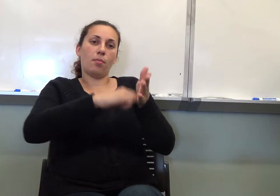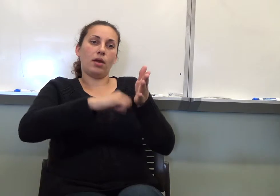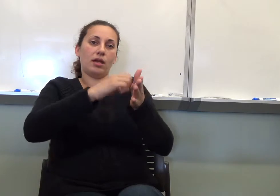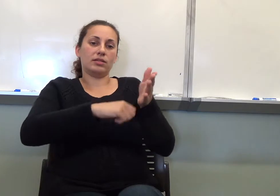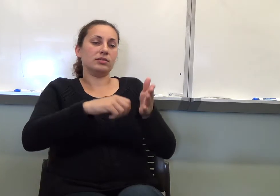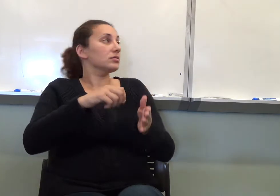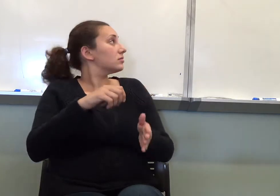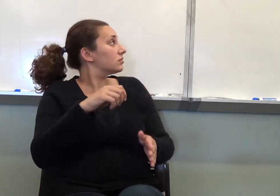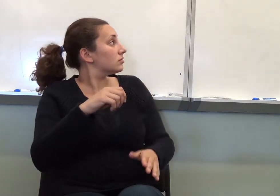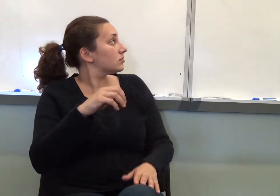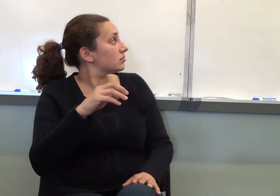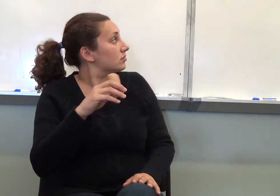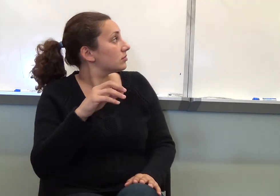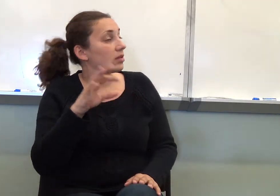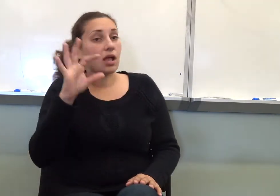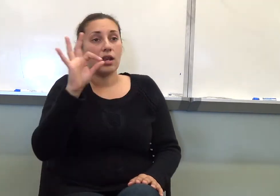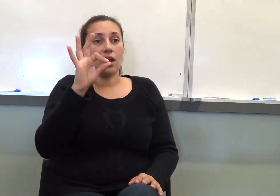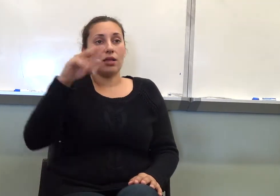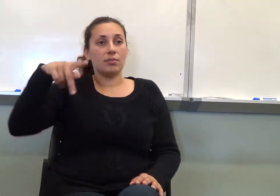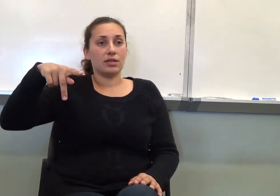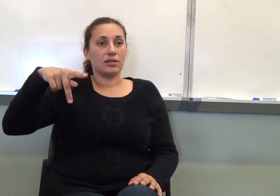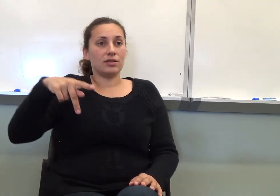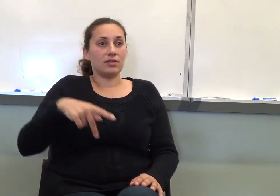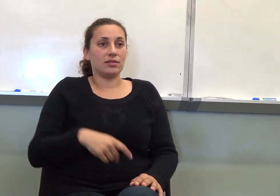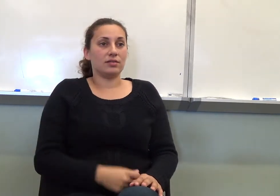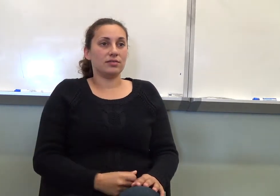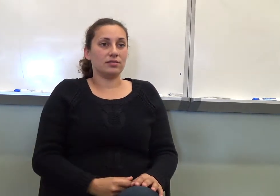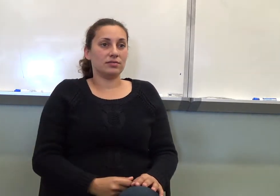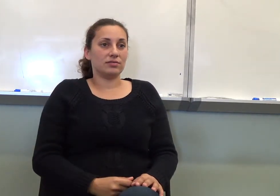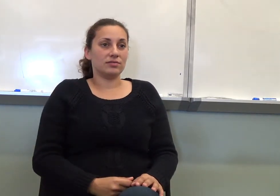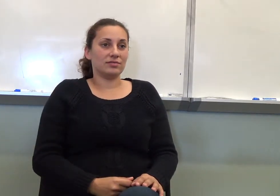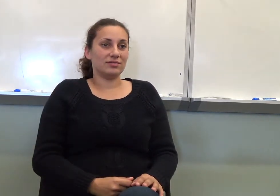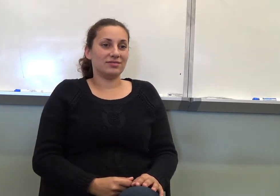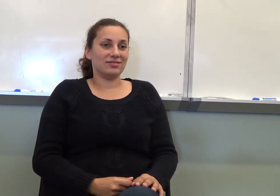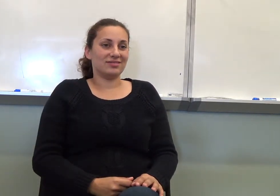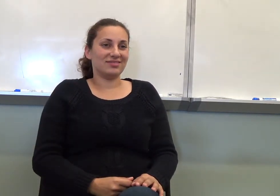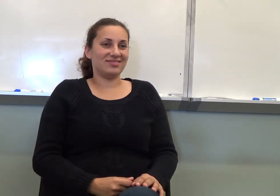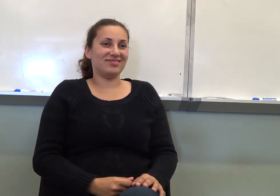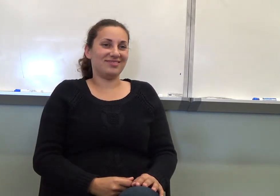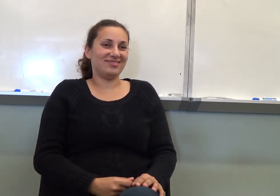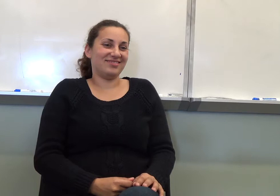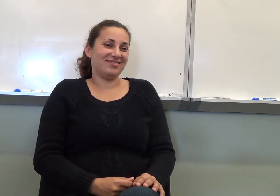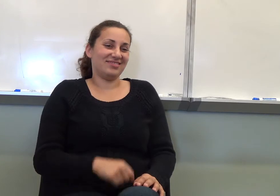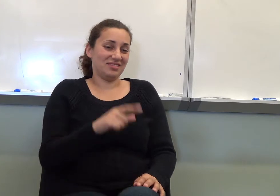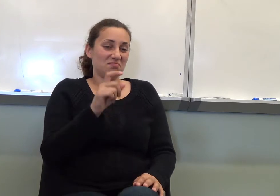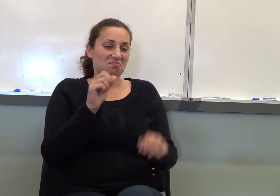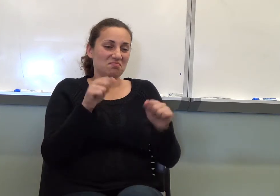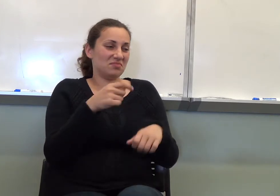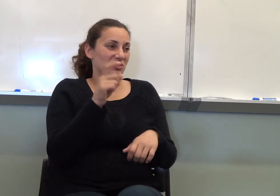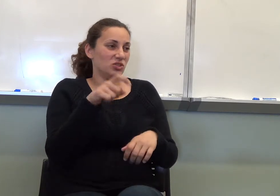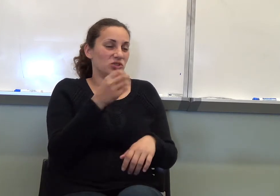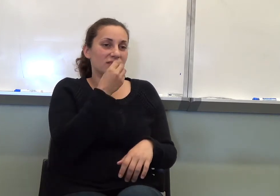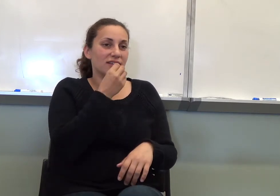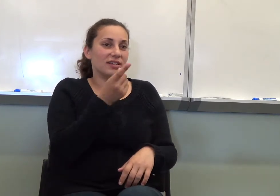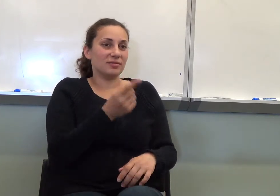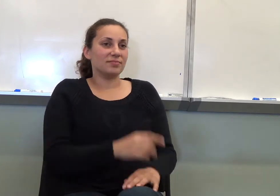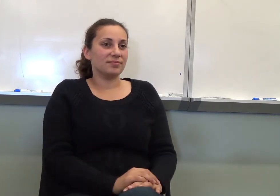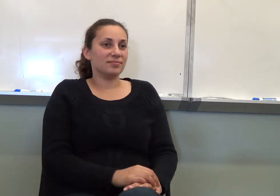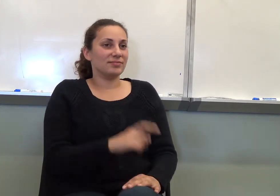are, list the terms, identify each term as variable term or constant term. Okay, well, we're going to